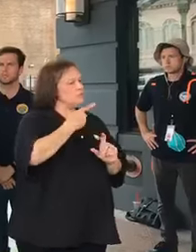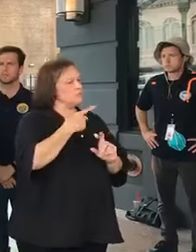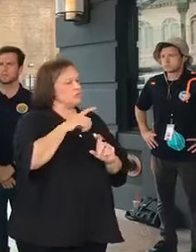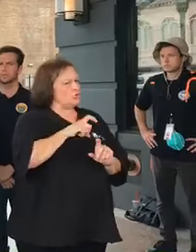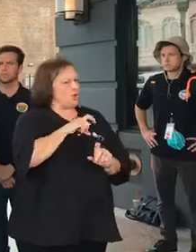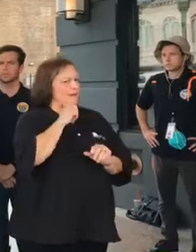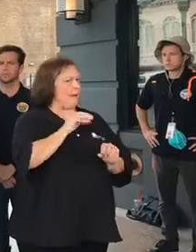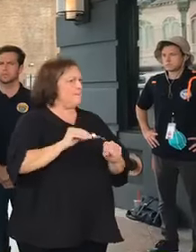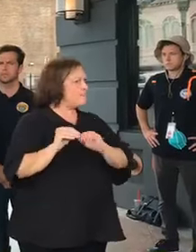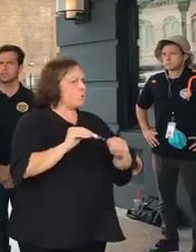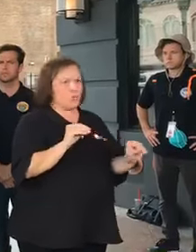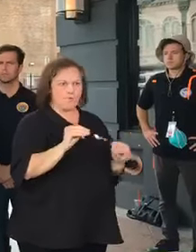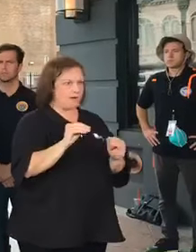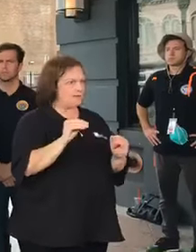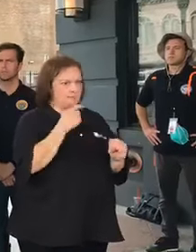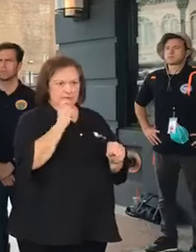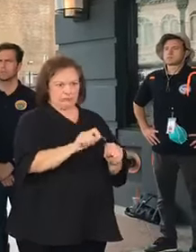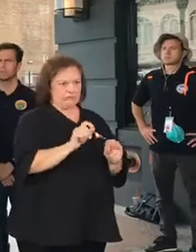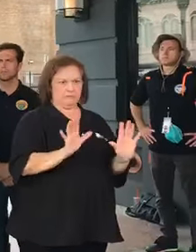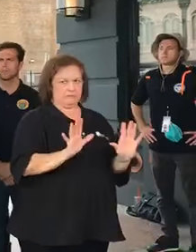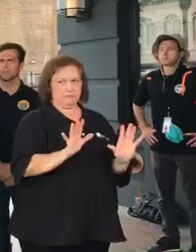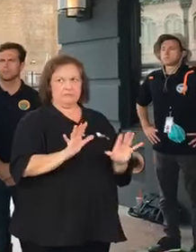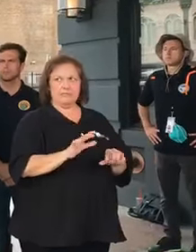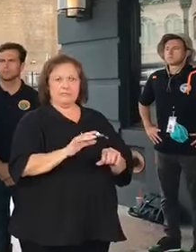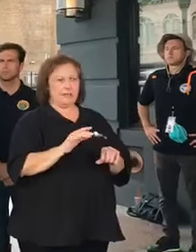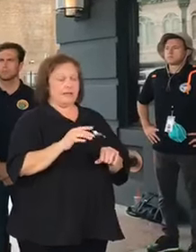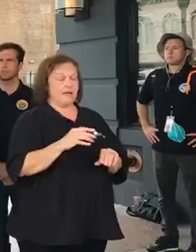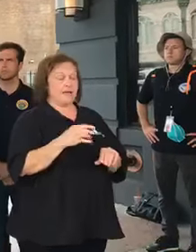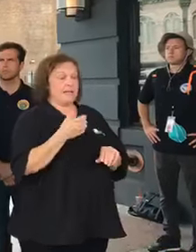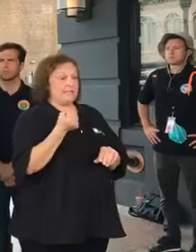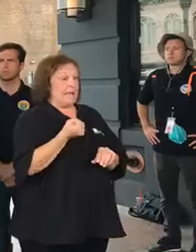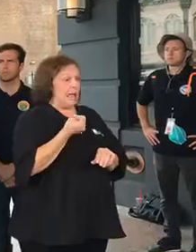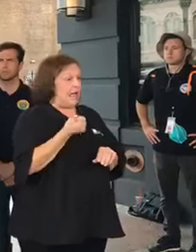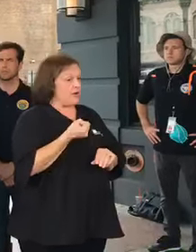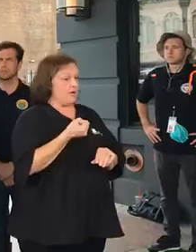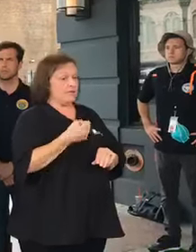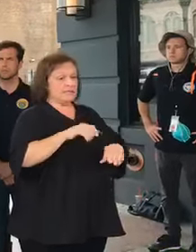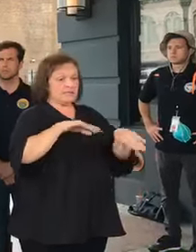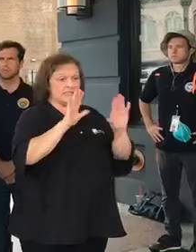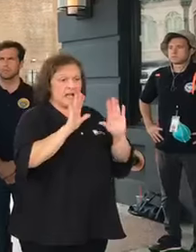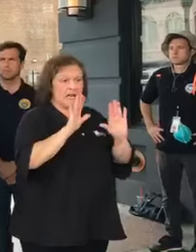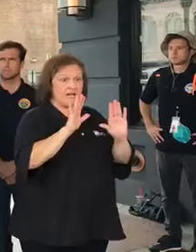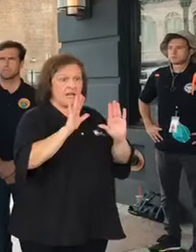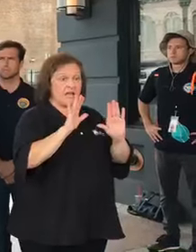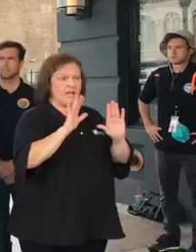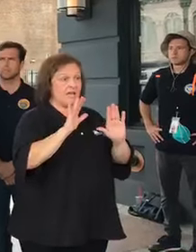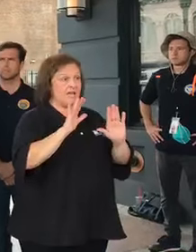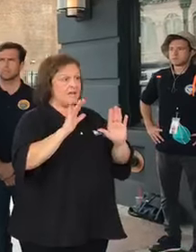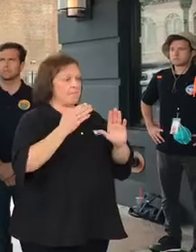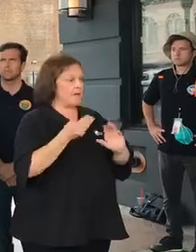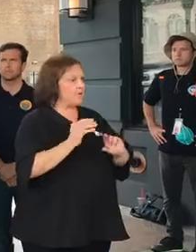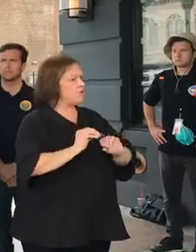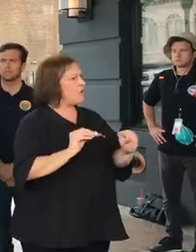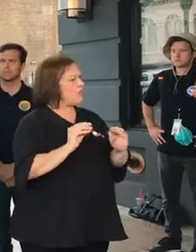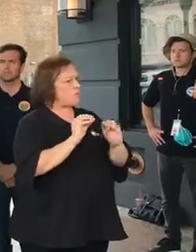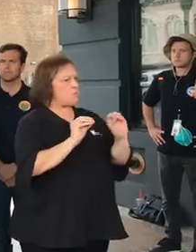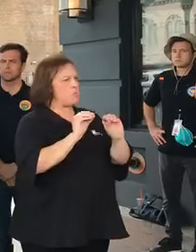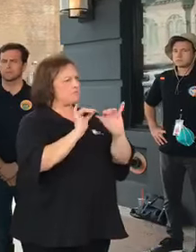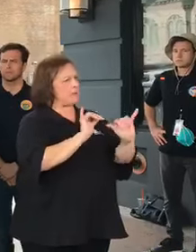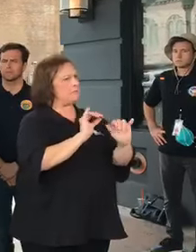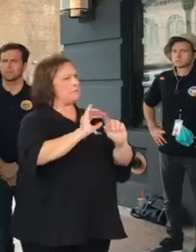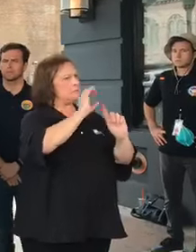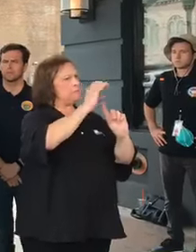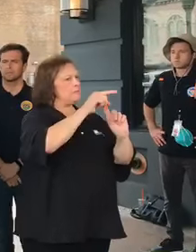job would be. It has not moved at all since Saturday until today. So it definitely gives us reason for pause.